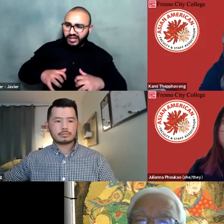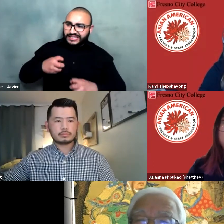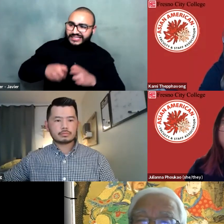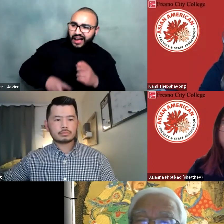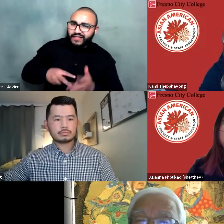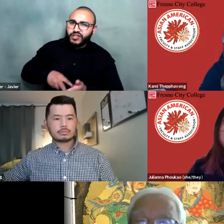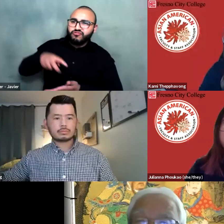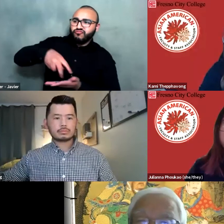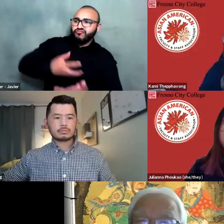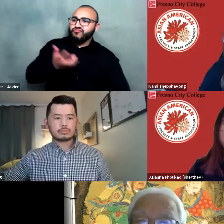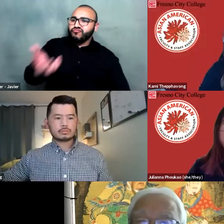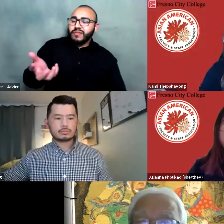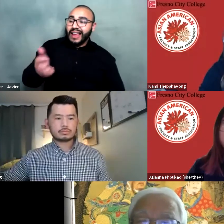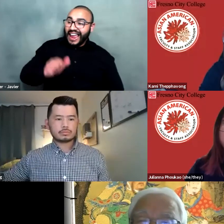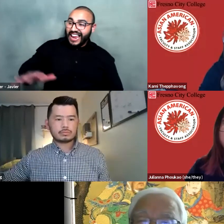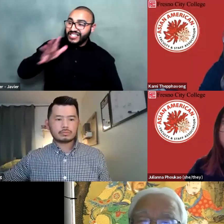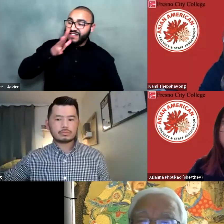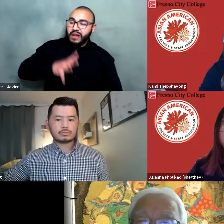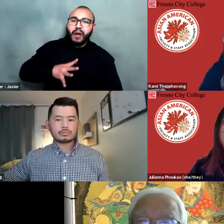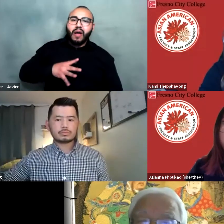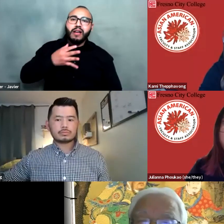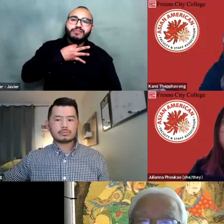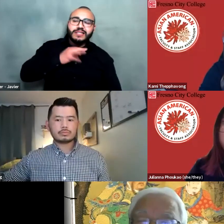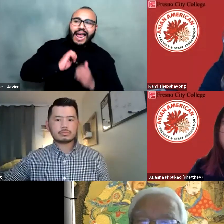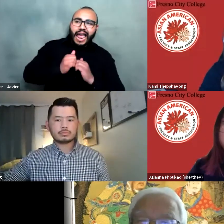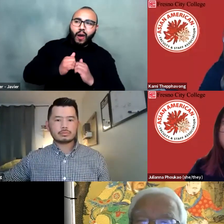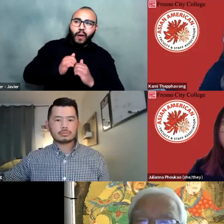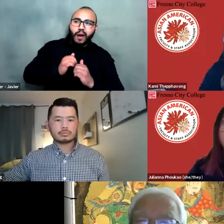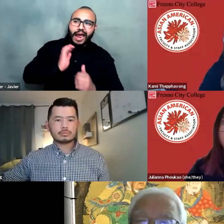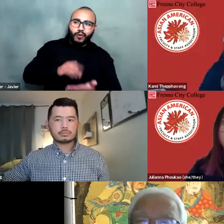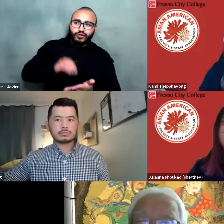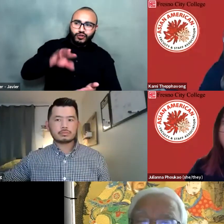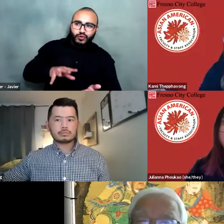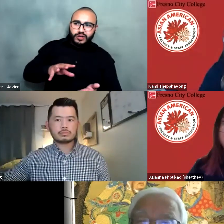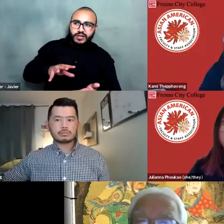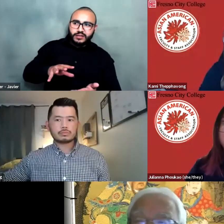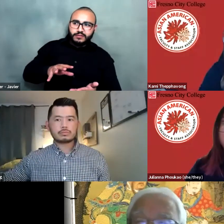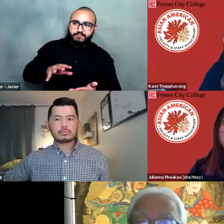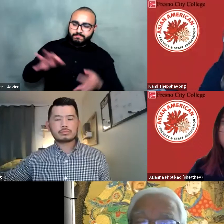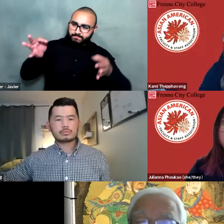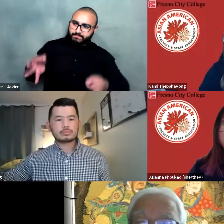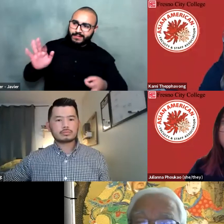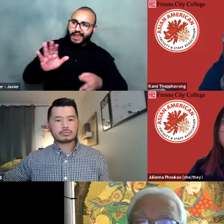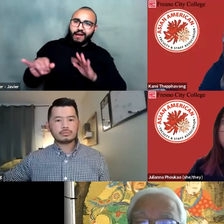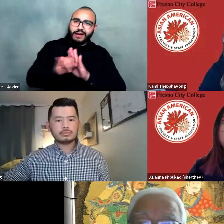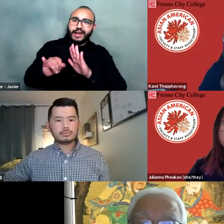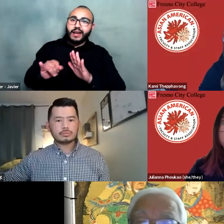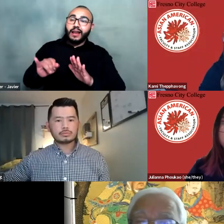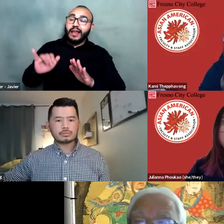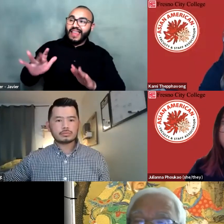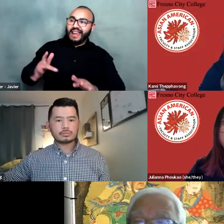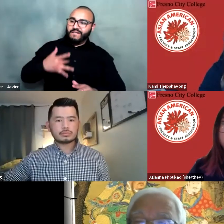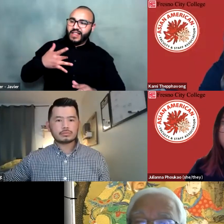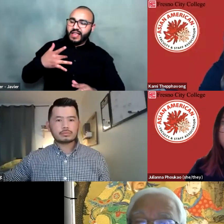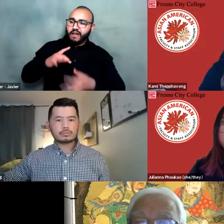only imagine where our students are in their own identity. When their sense of belonging is taken away with these